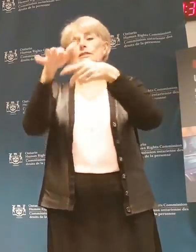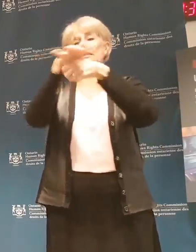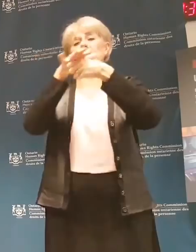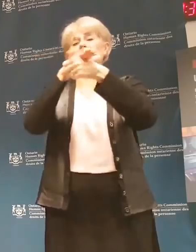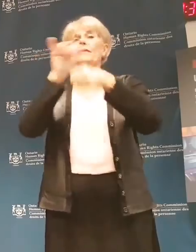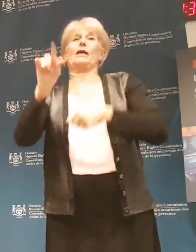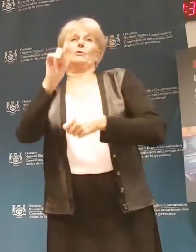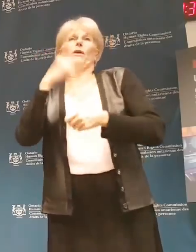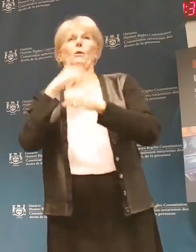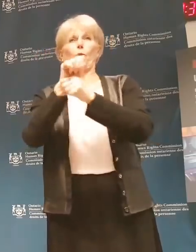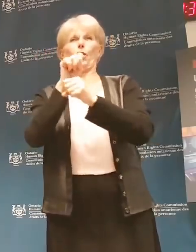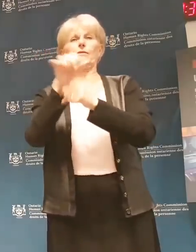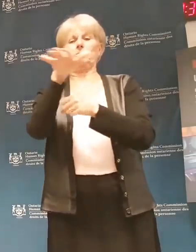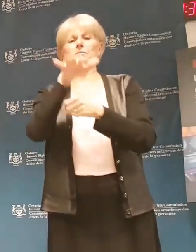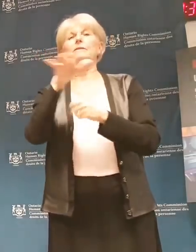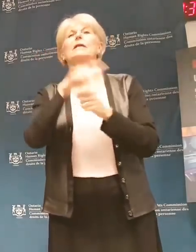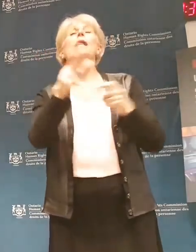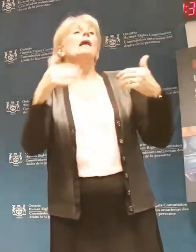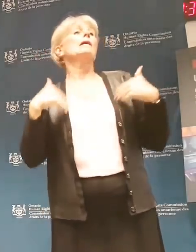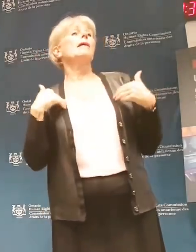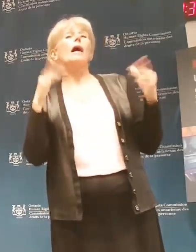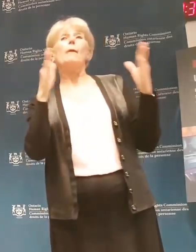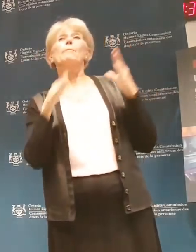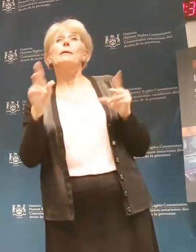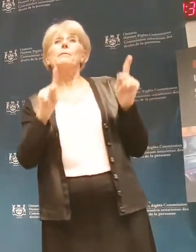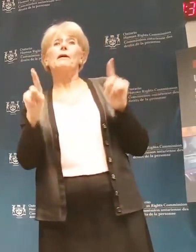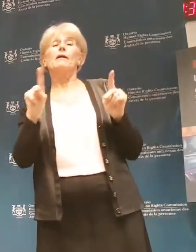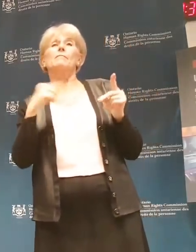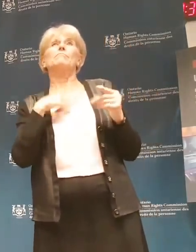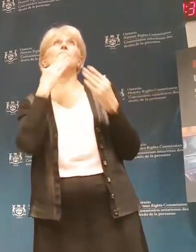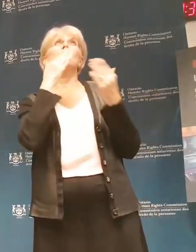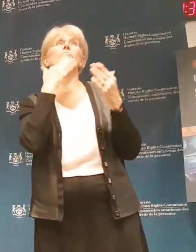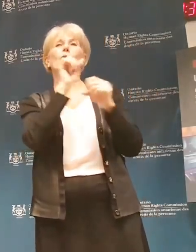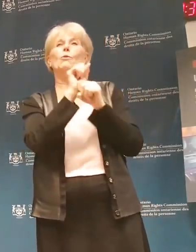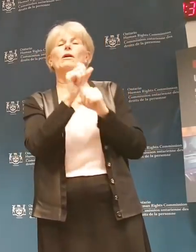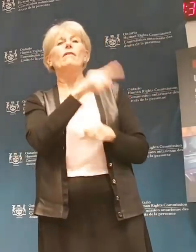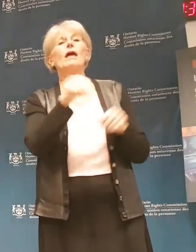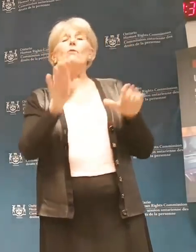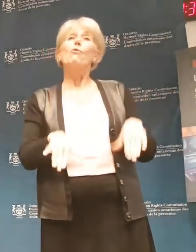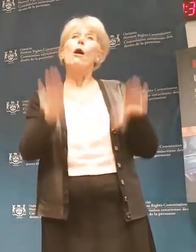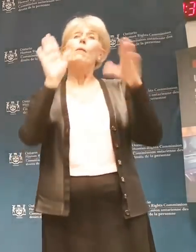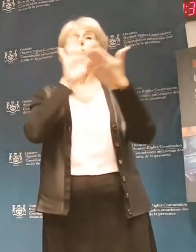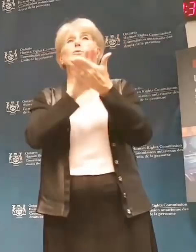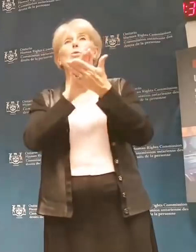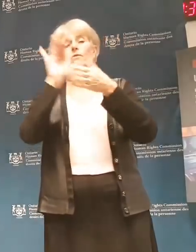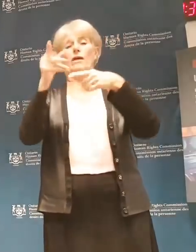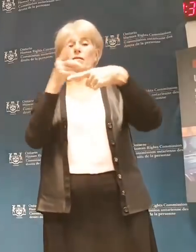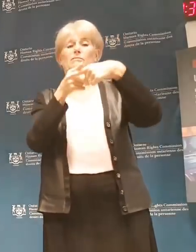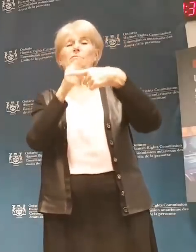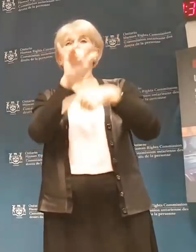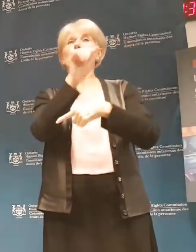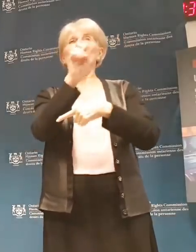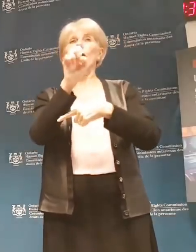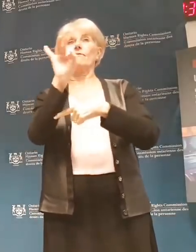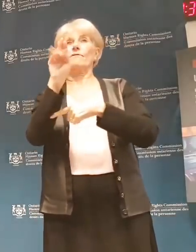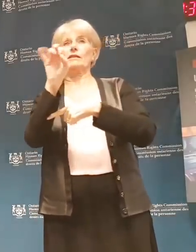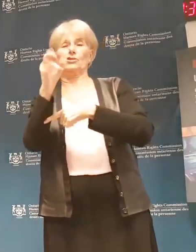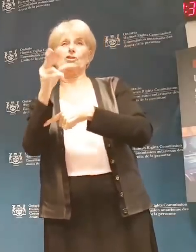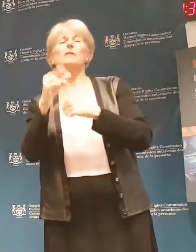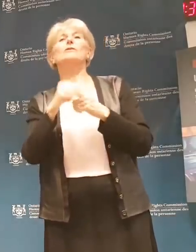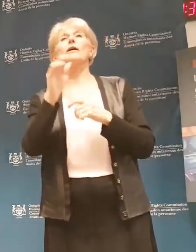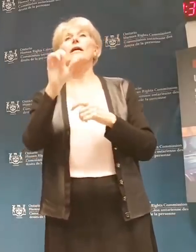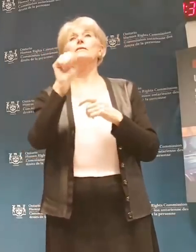of this city. The young people with whom I am grateful to work grow up and attend school in Jane and Finch, and SBL, developed